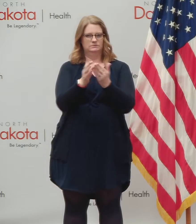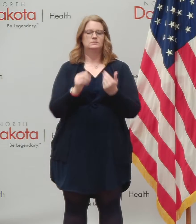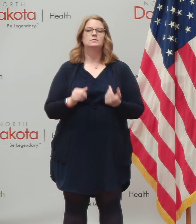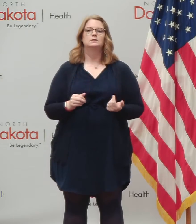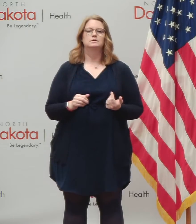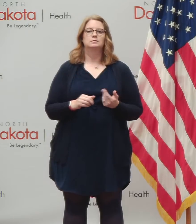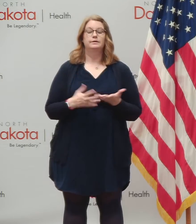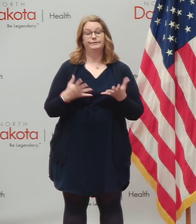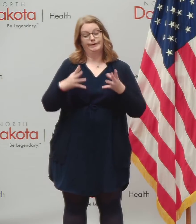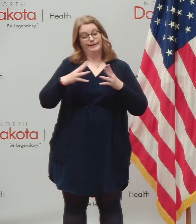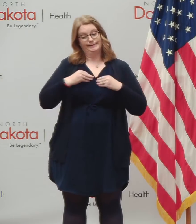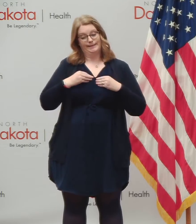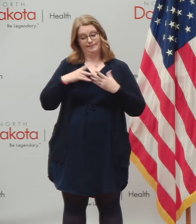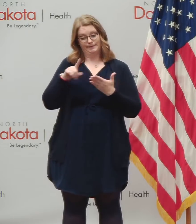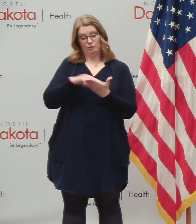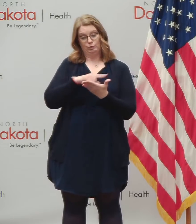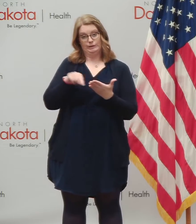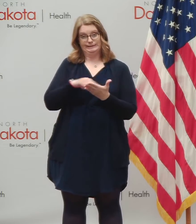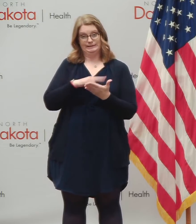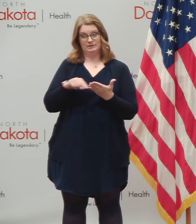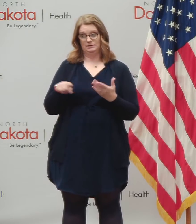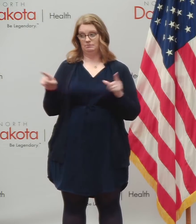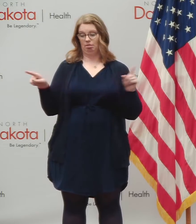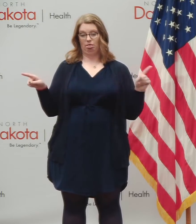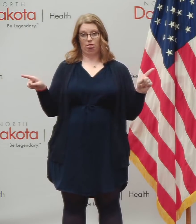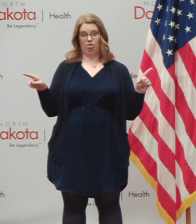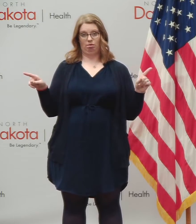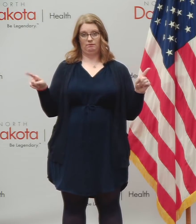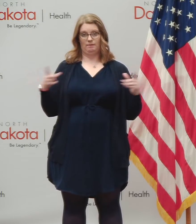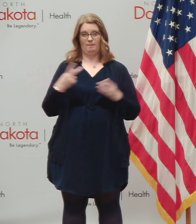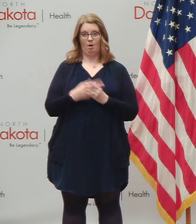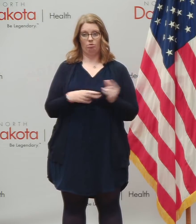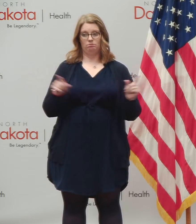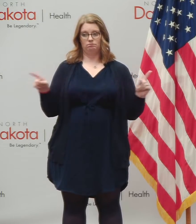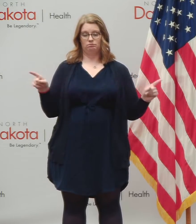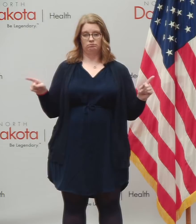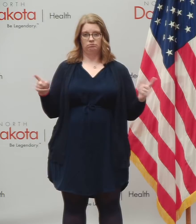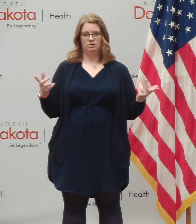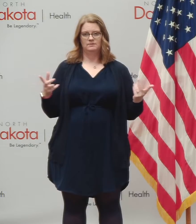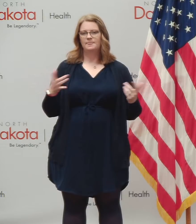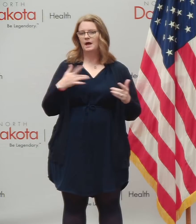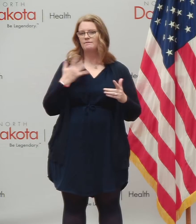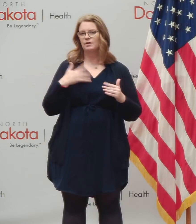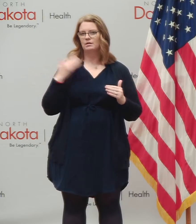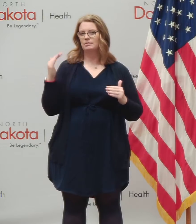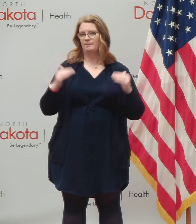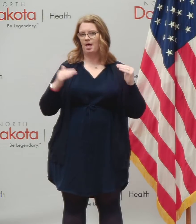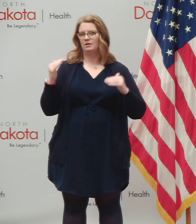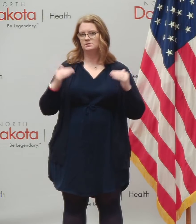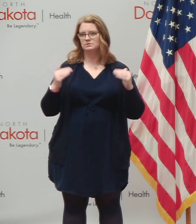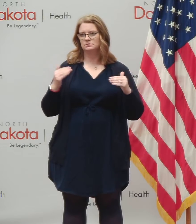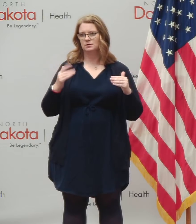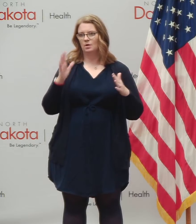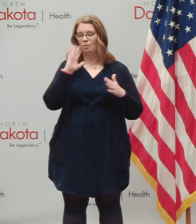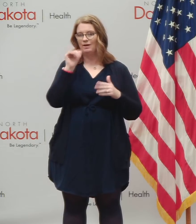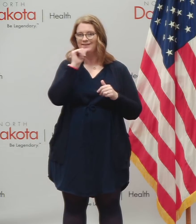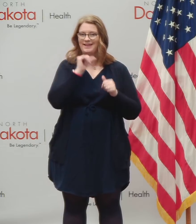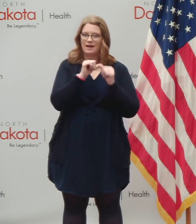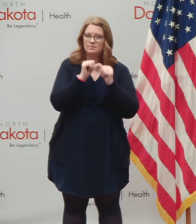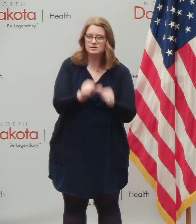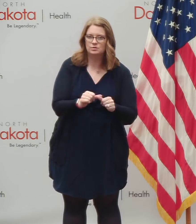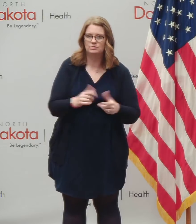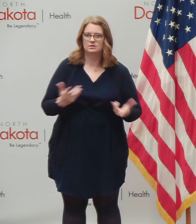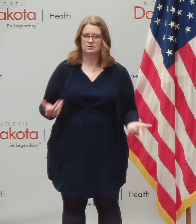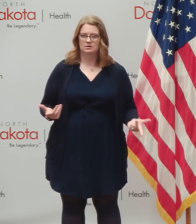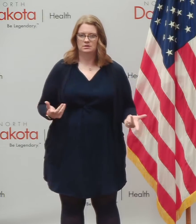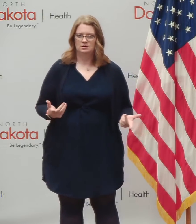take criticism from all sides. But I'm confident that the balanced approach in the end is going to help us do it, because the balanced approach, I mean,